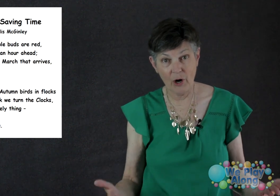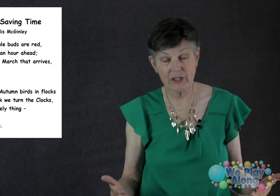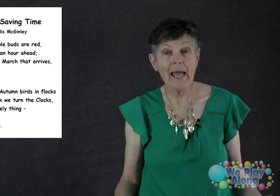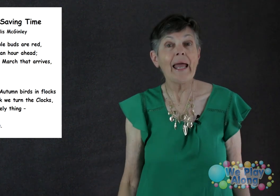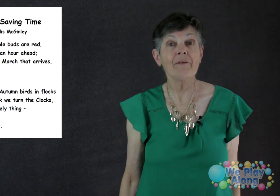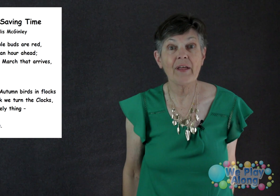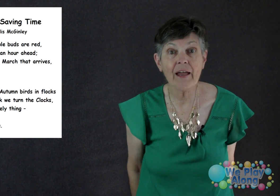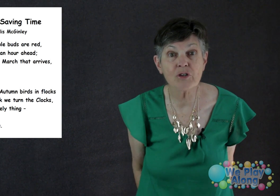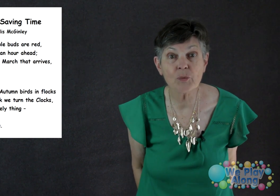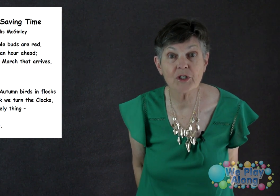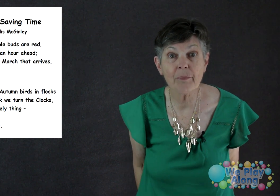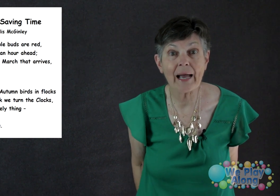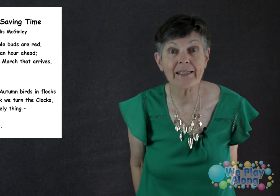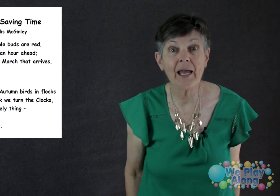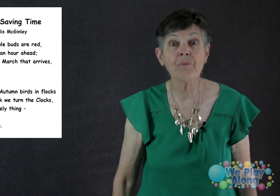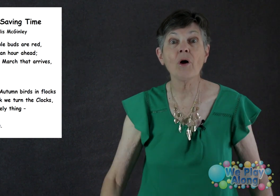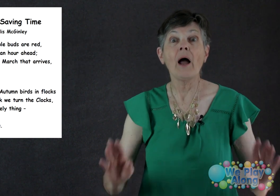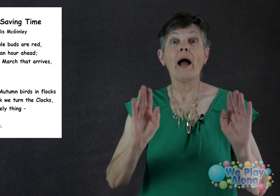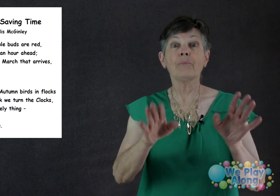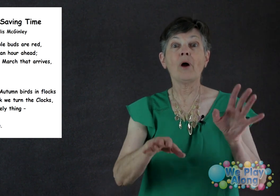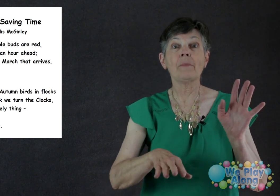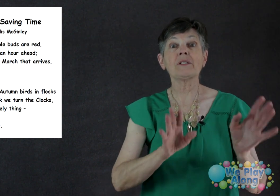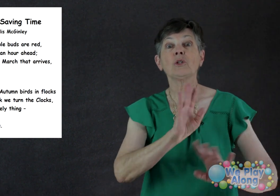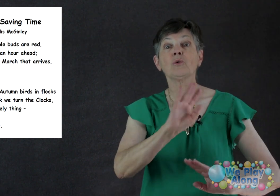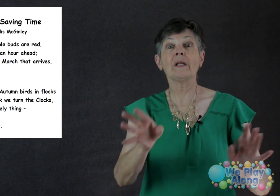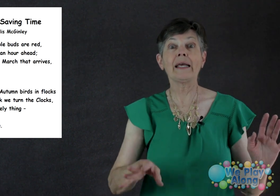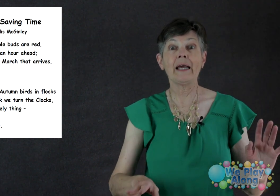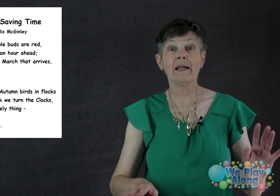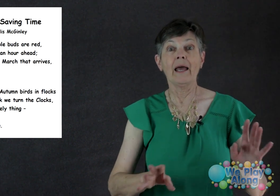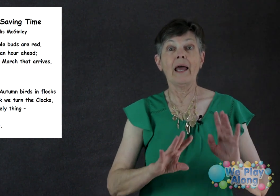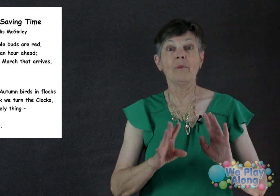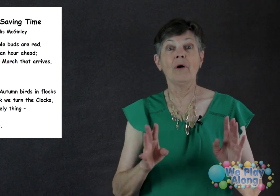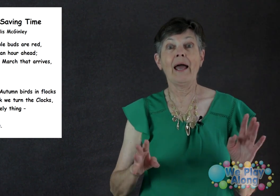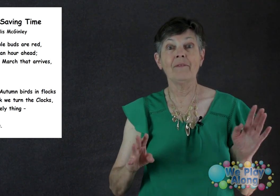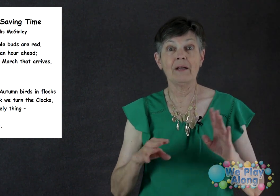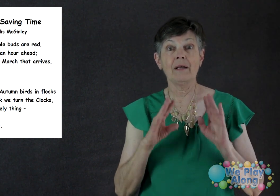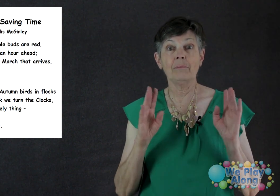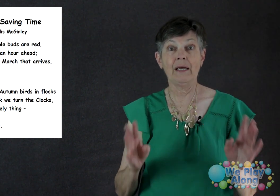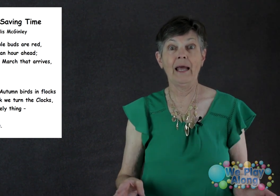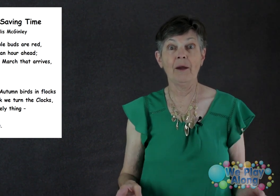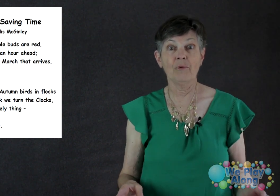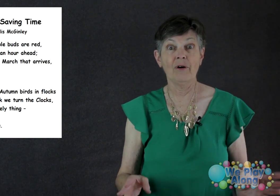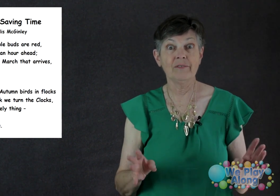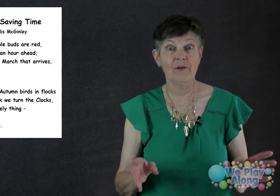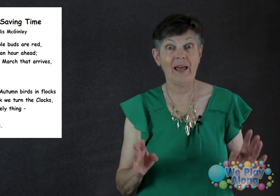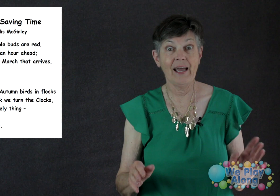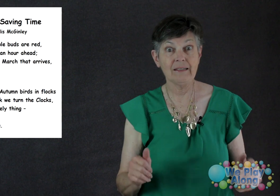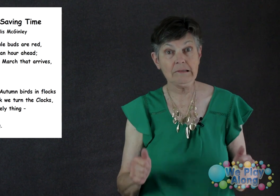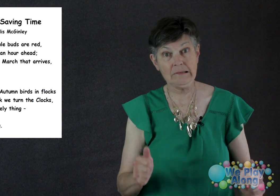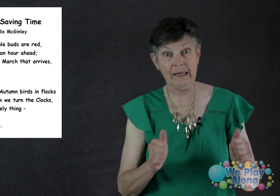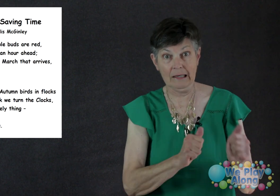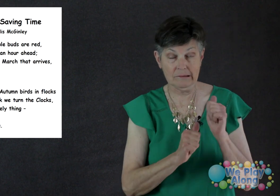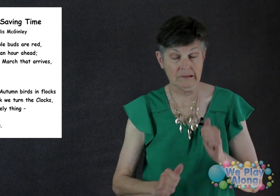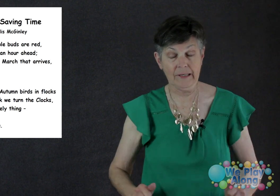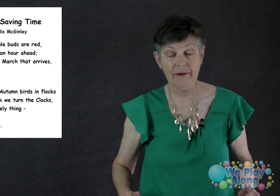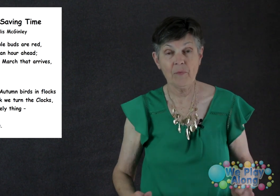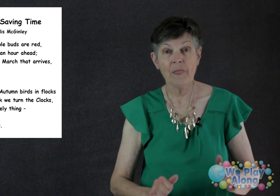March. If they ever switch it back to April, I promise I'll do it again and we'll have it be in April. Okay? Okay. All right.